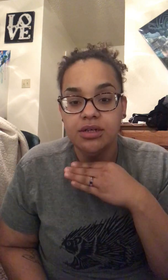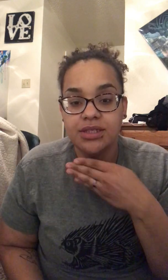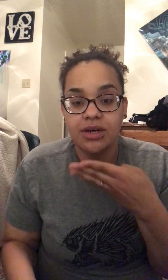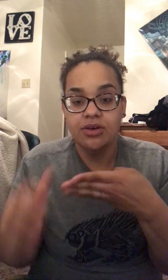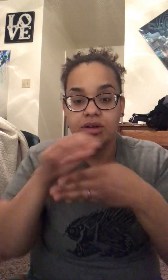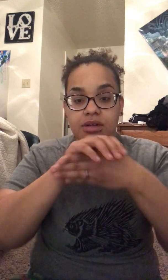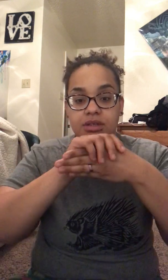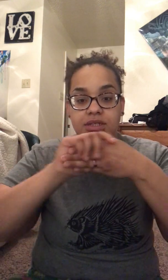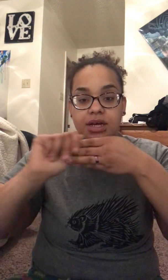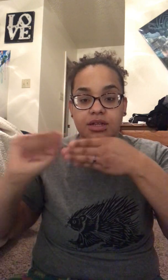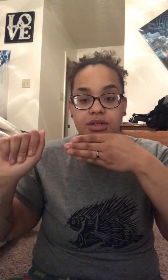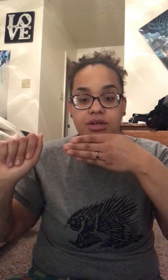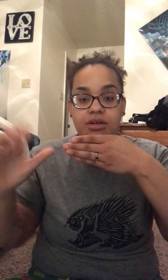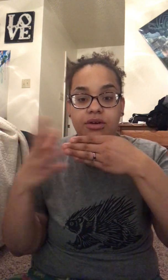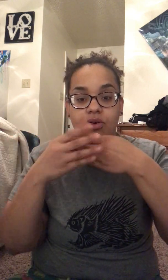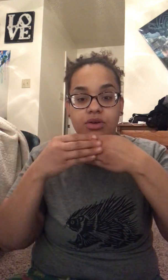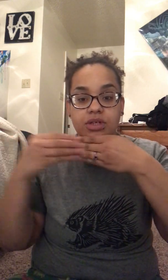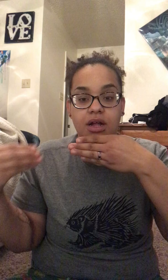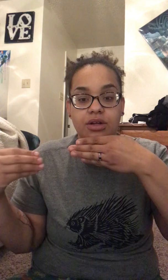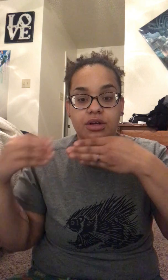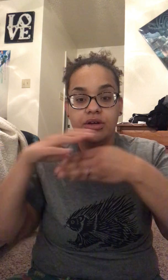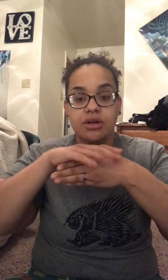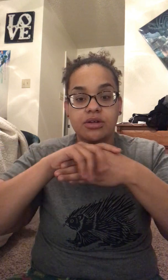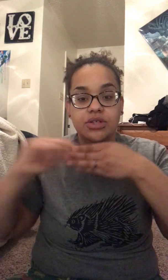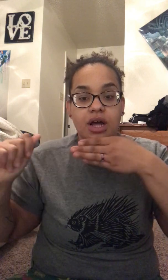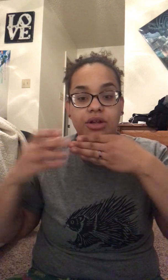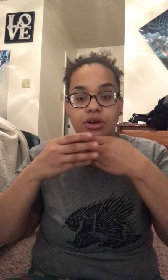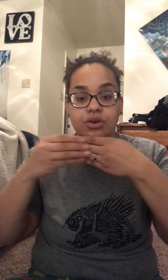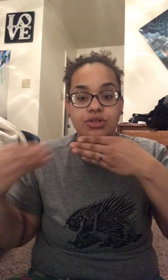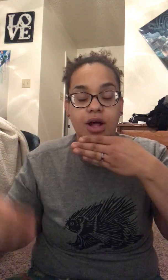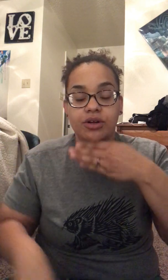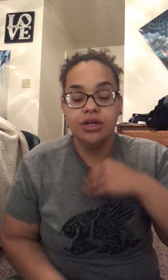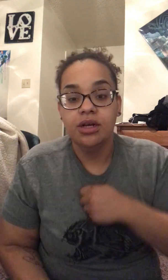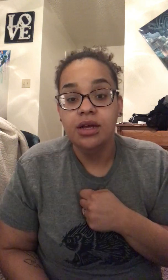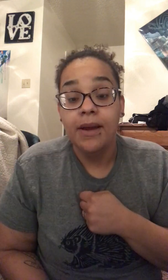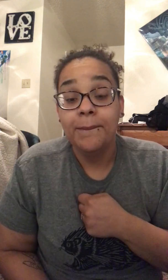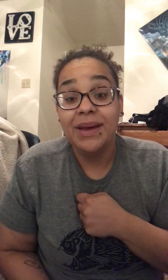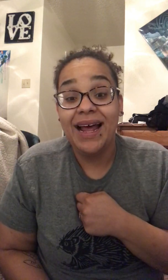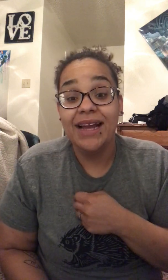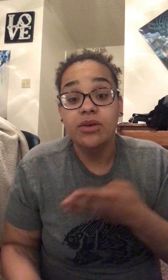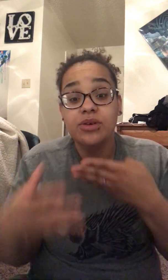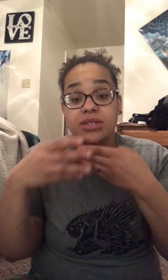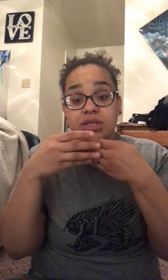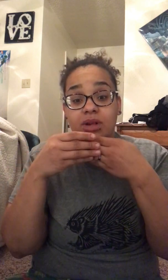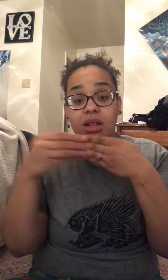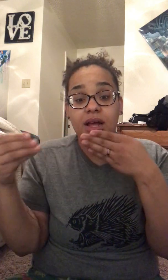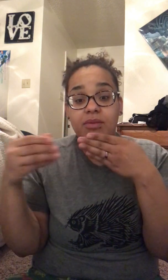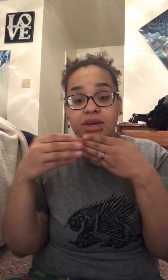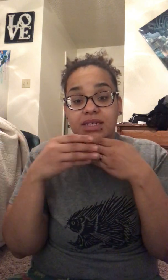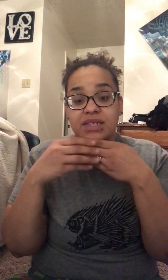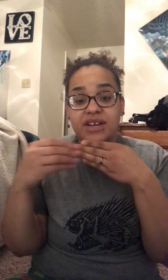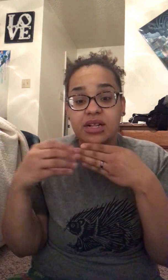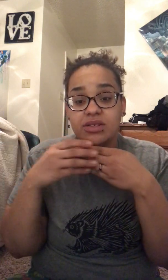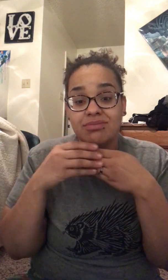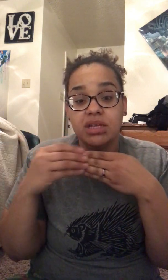So dollar or dollar, dollar or dollar. But I don't use this one a lot because it's very close to